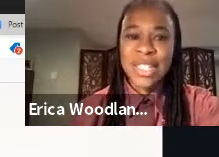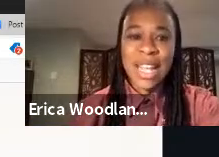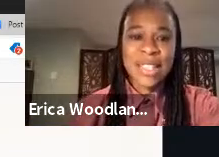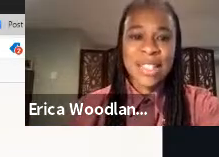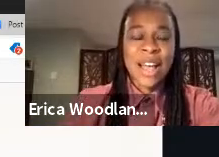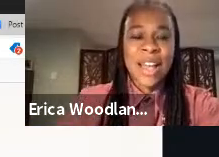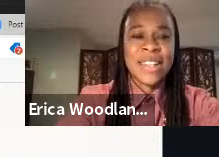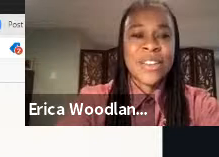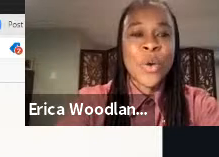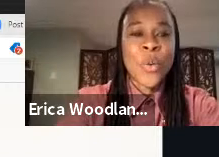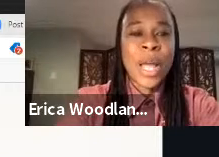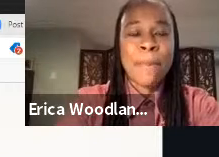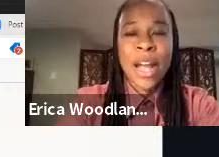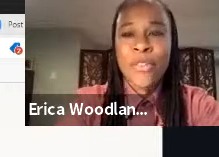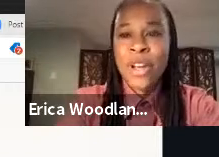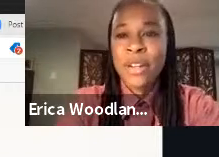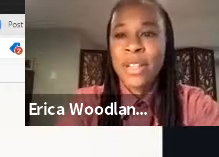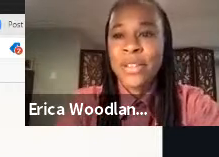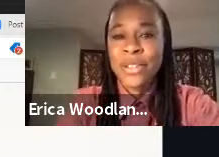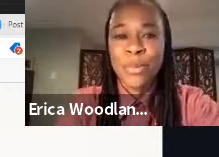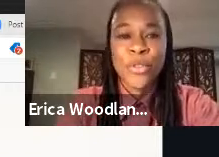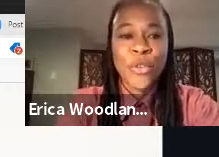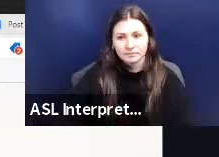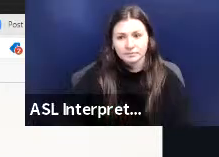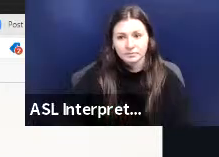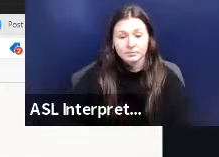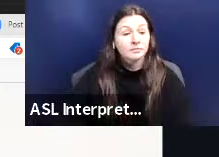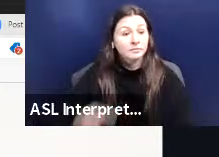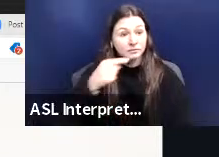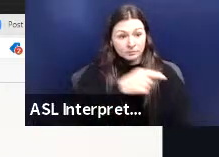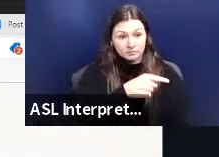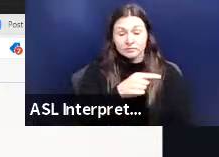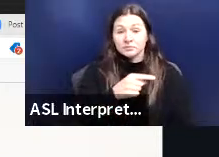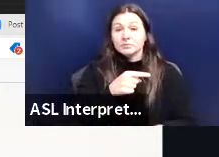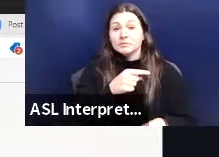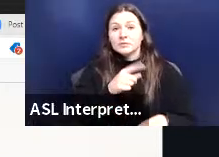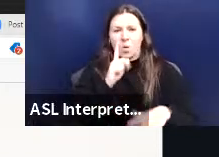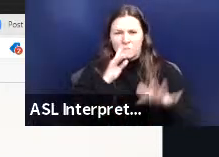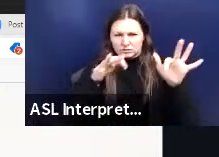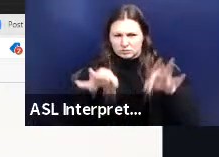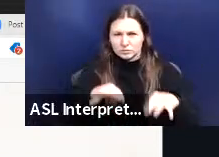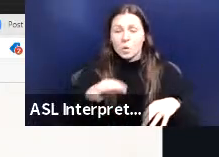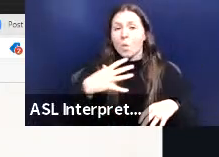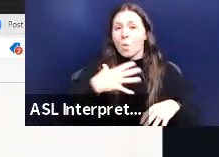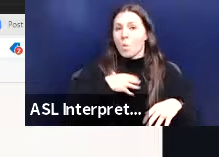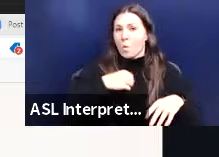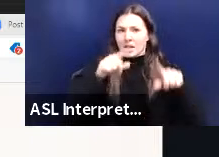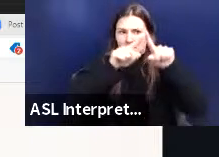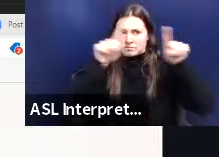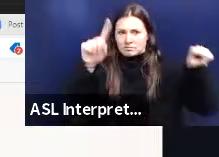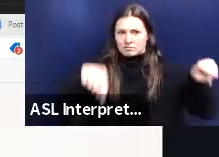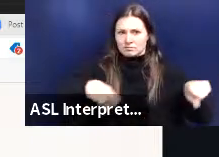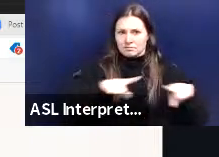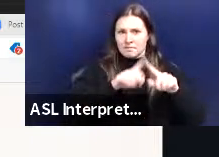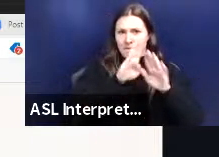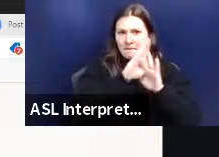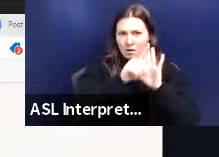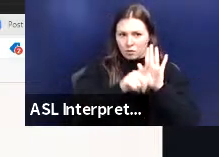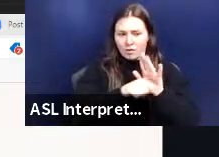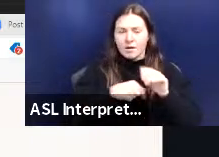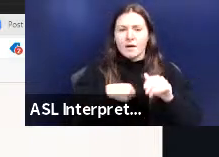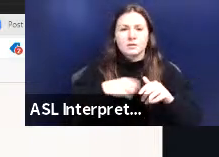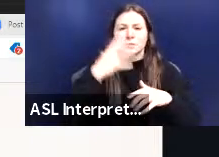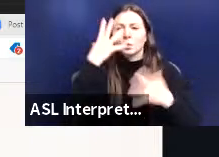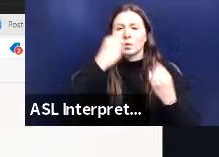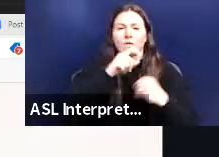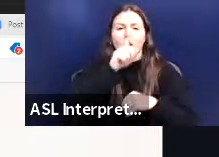So this next slide is on a white background, and there's a beautiful image of a hawk with its wings outspread.